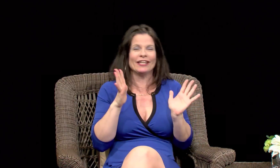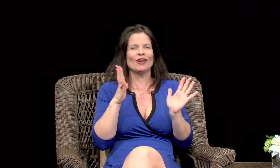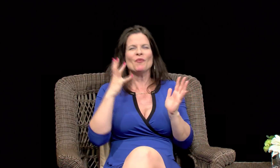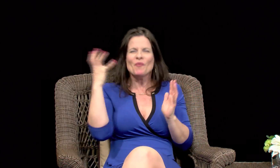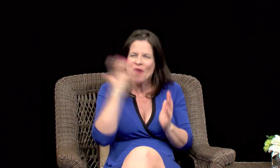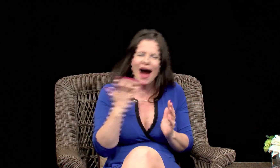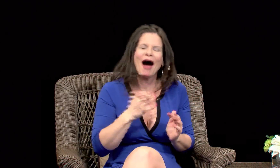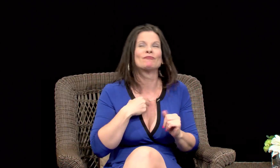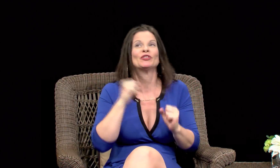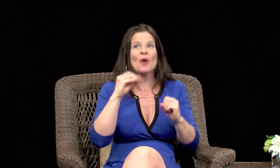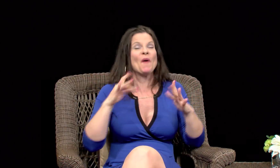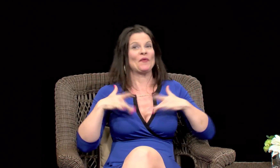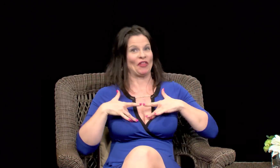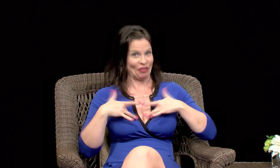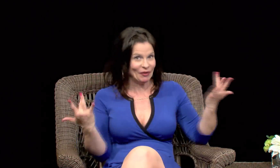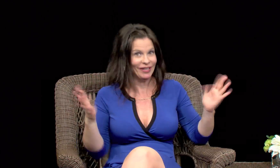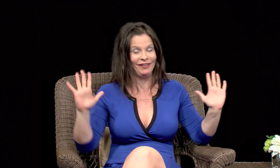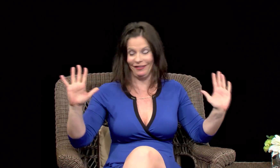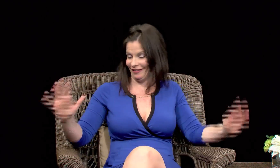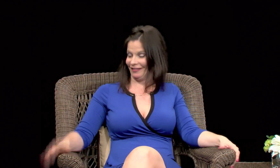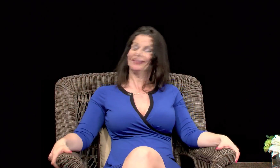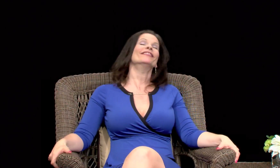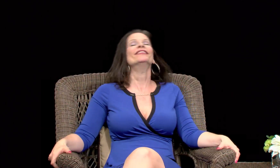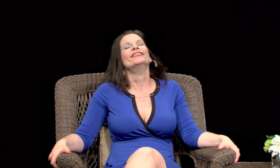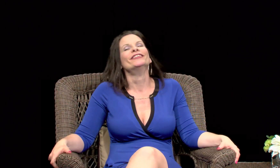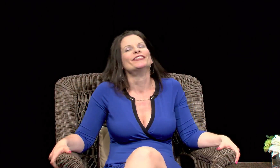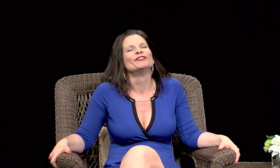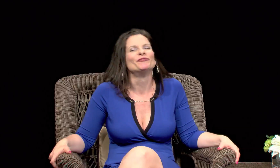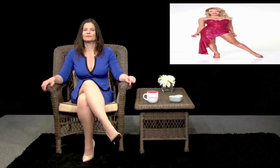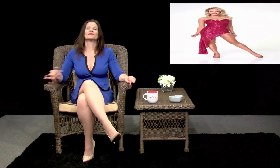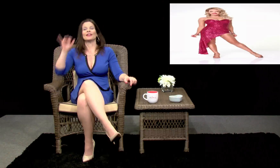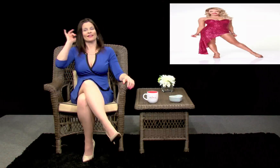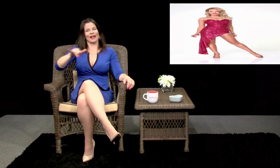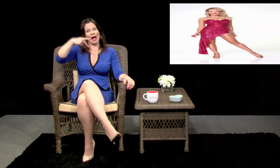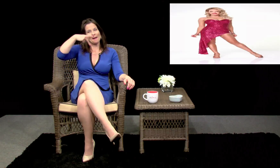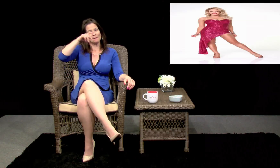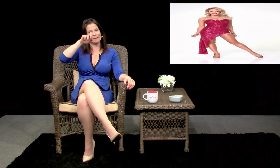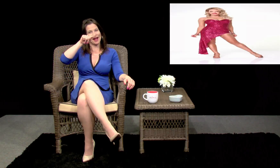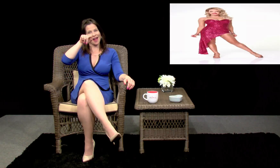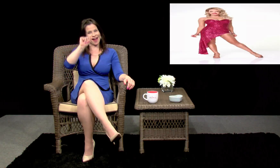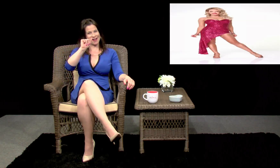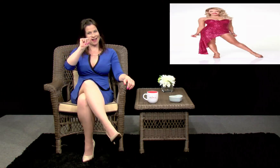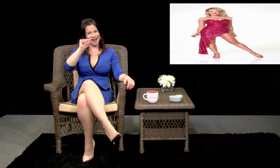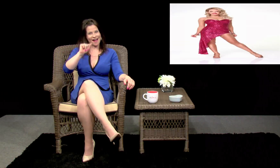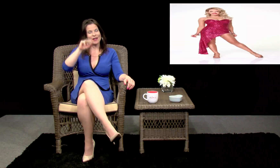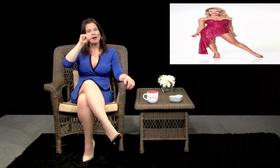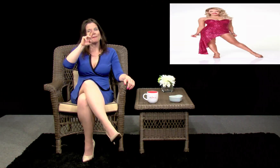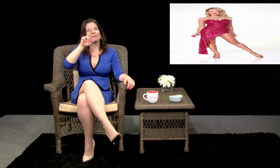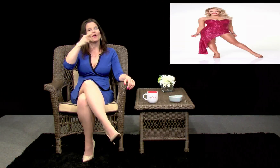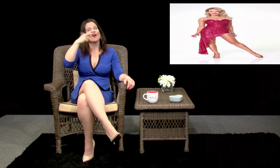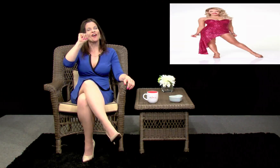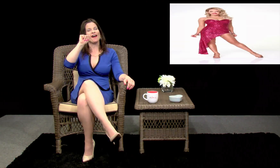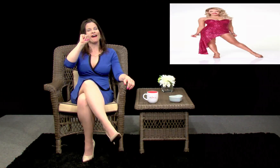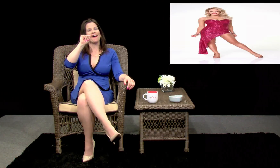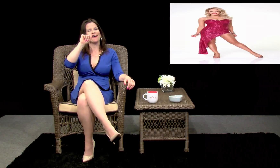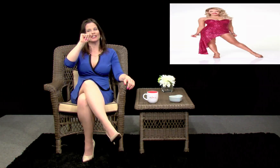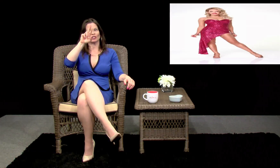amazing. So I'm so thrilled for him. This is Peta